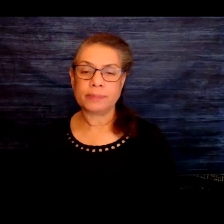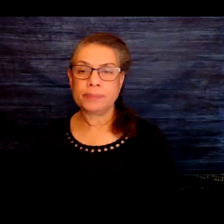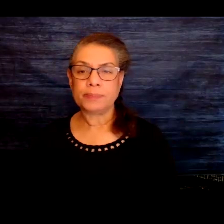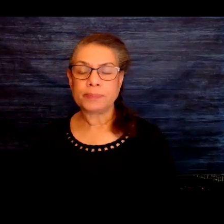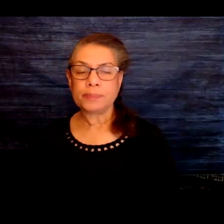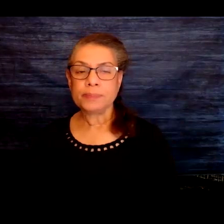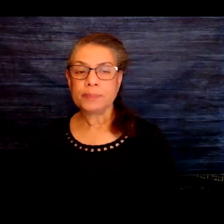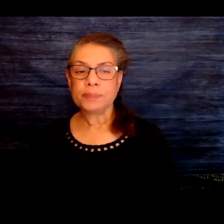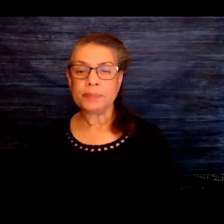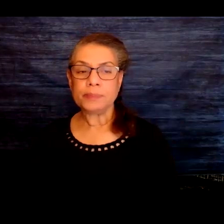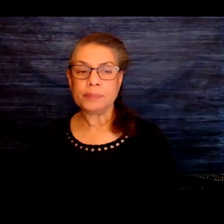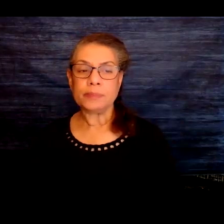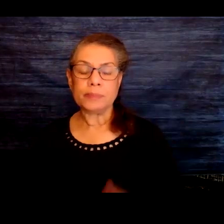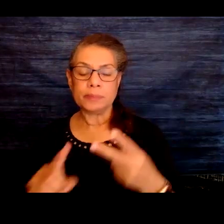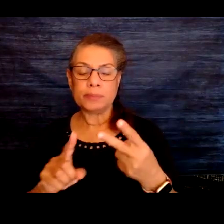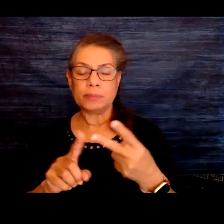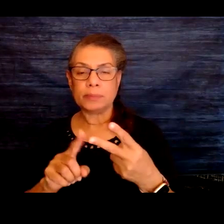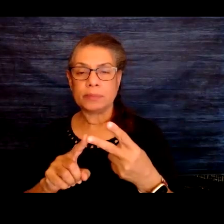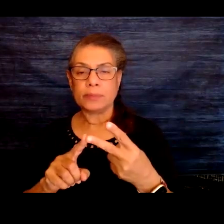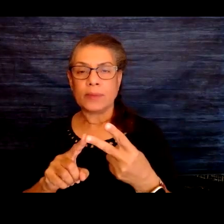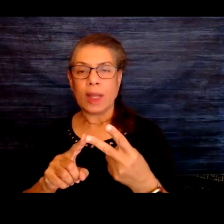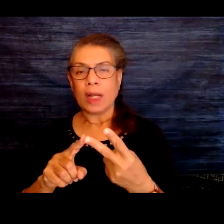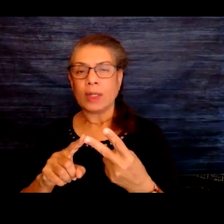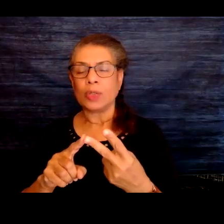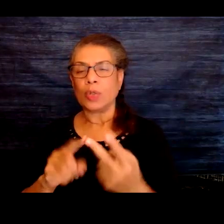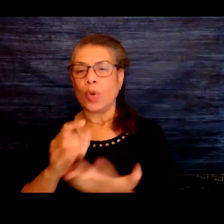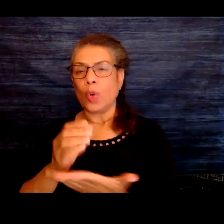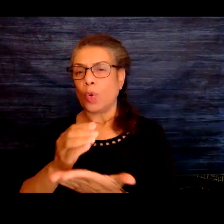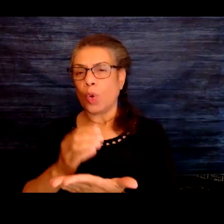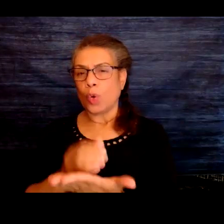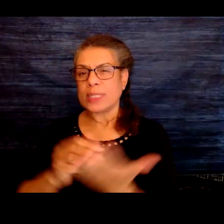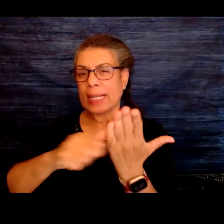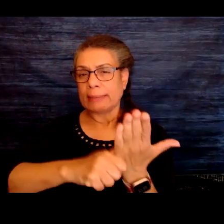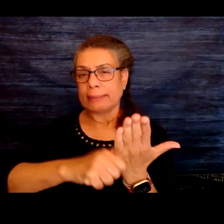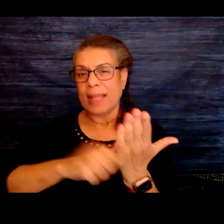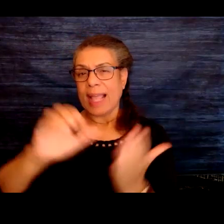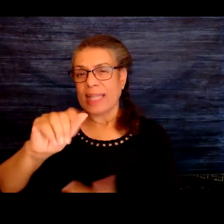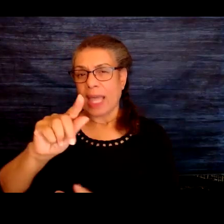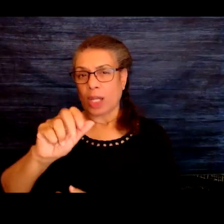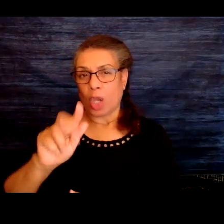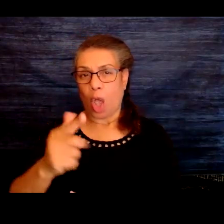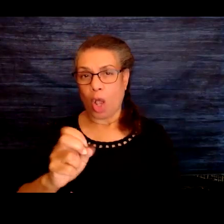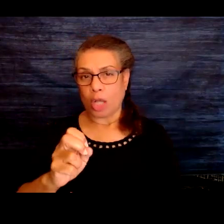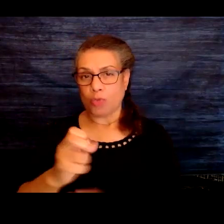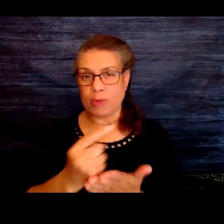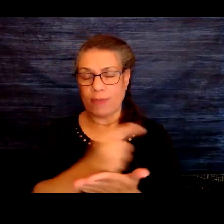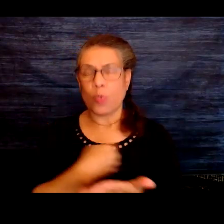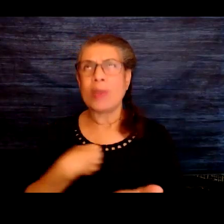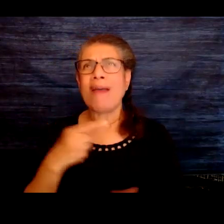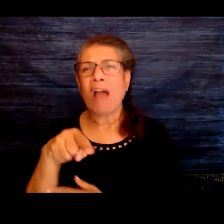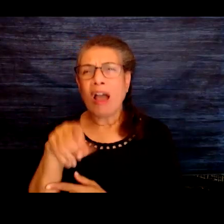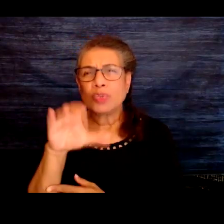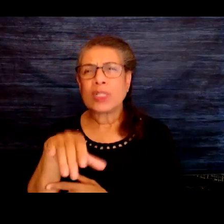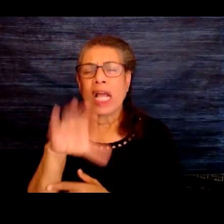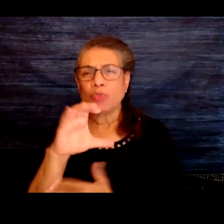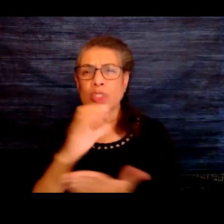secondly, talking a little bit about our course catalog review. We have a course catalog that has hundreds and hundreds of courses. And